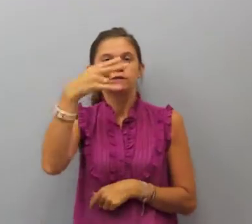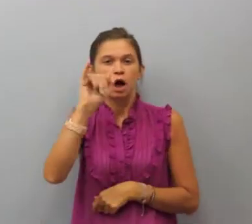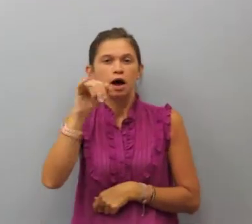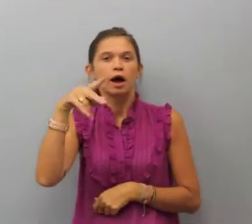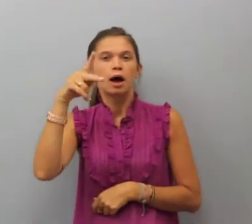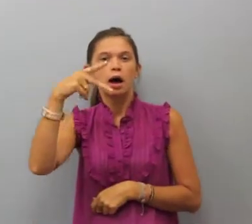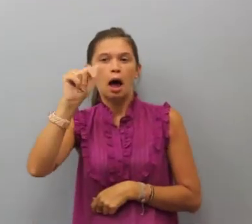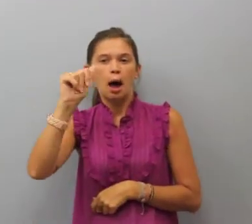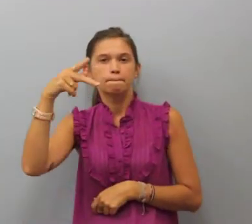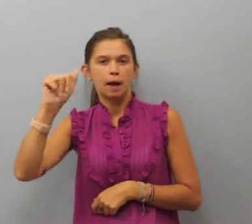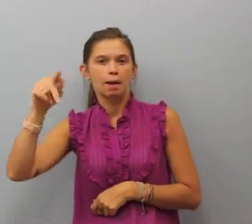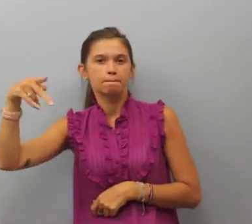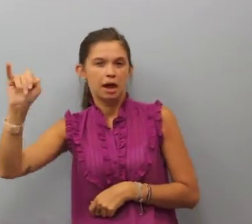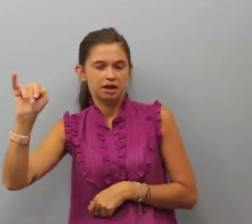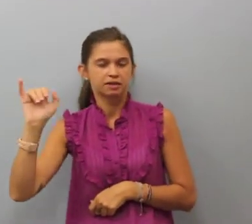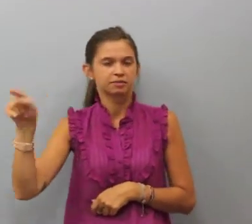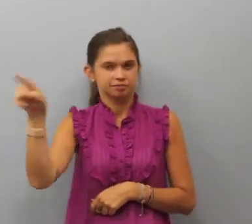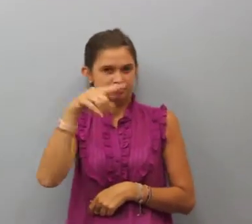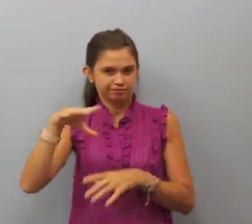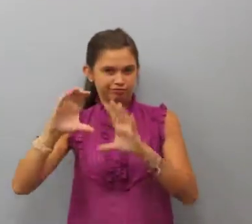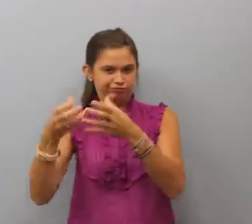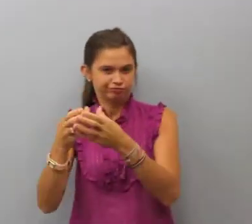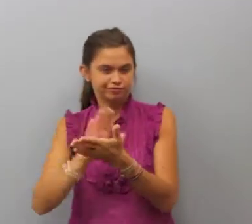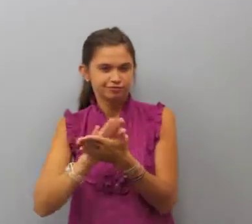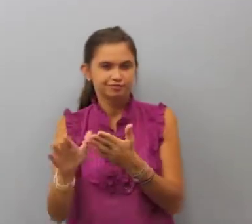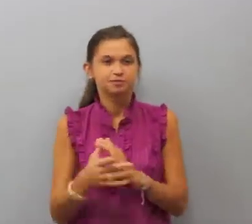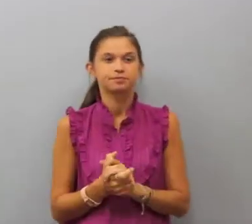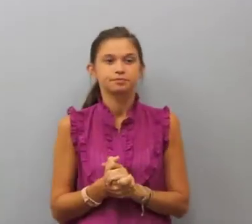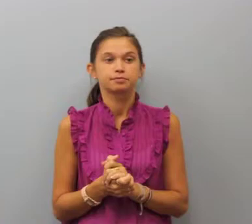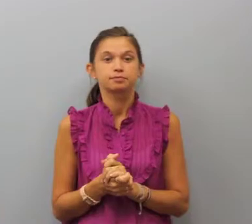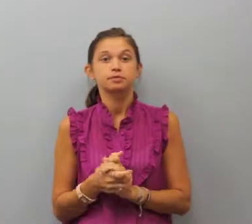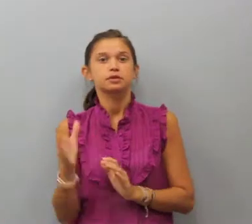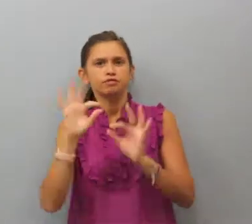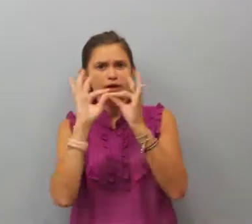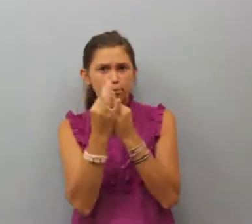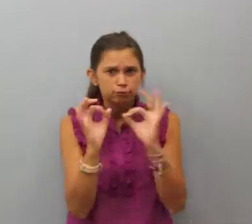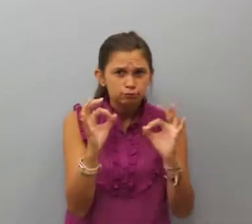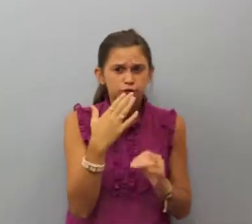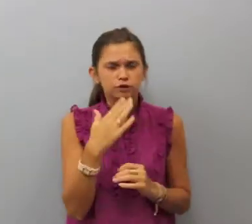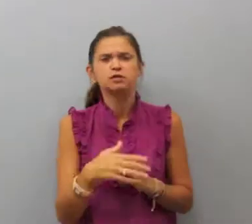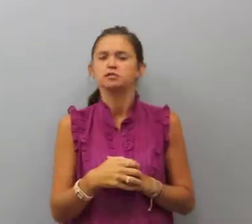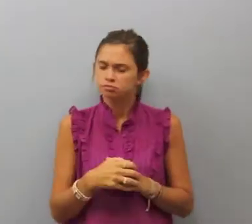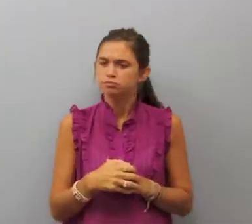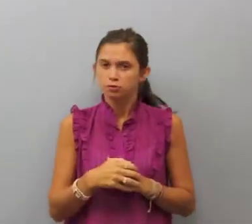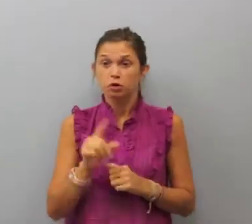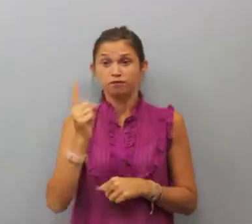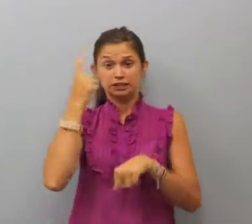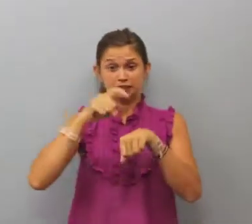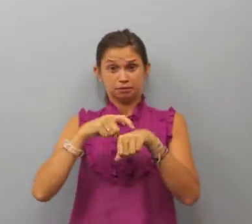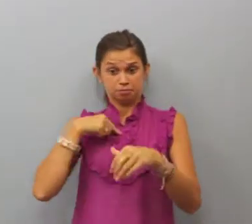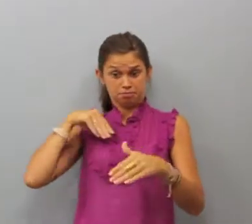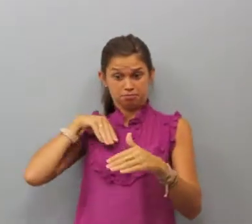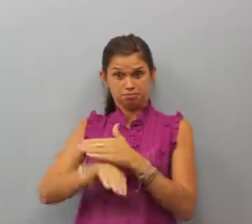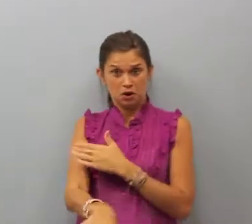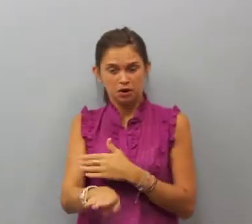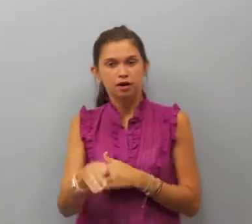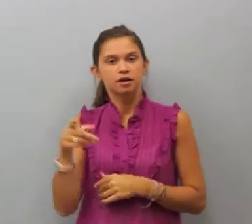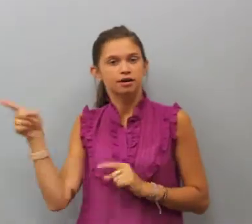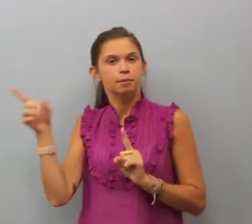give back to my fraternity brothers at Phi Kappa Phi. And his family is important to him. When I asked how they